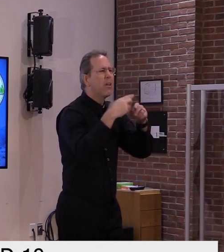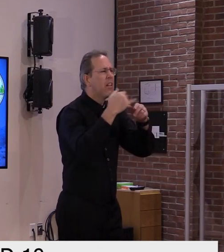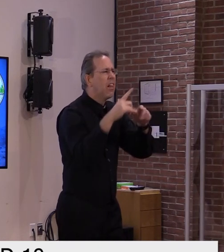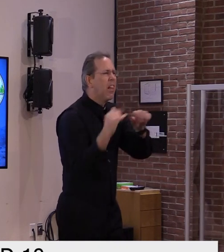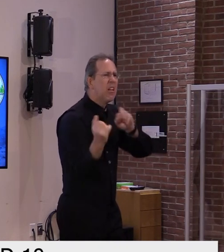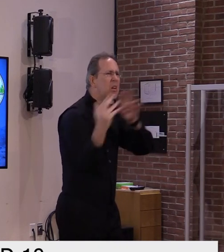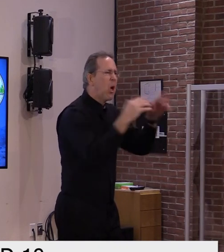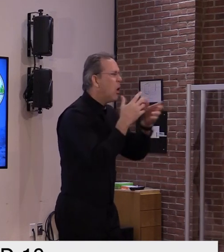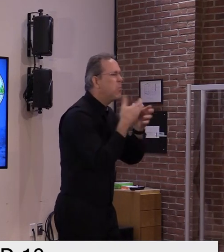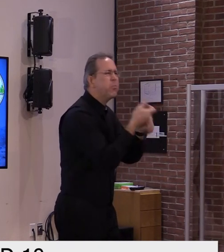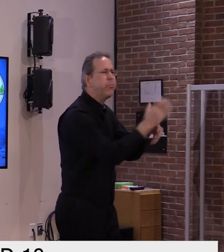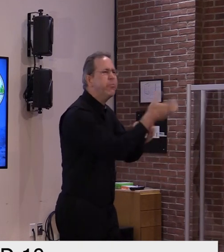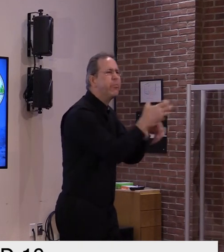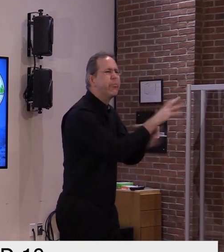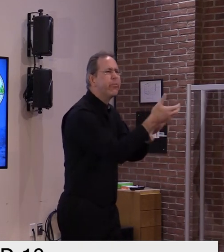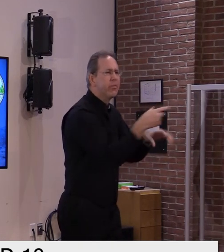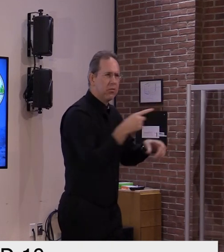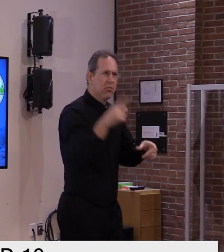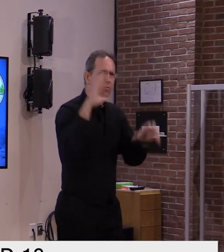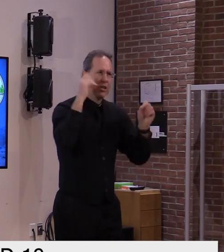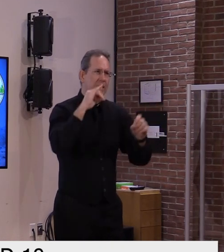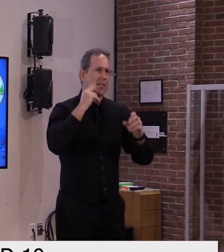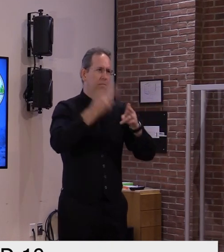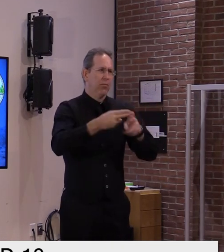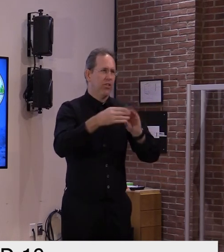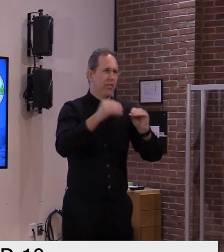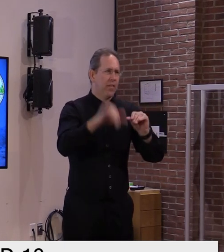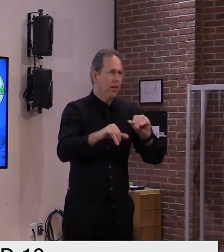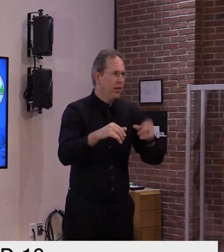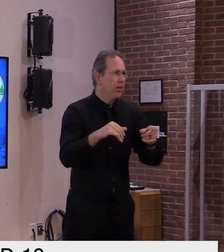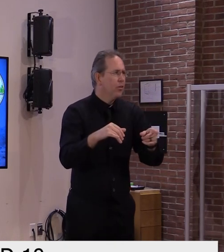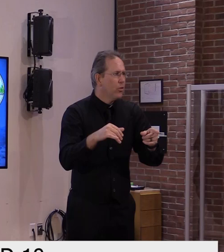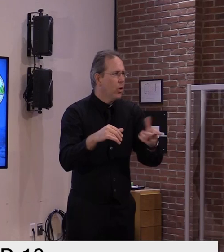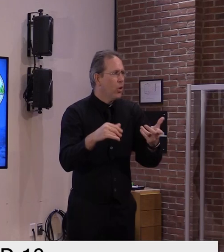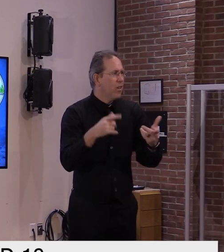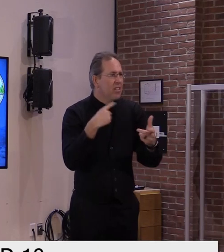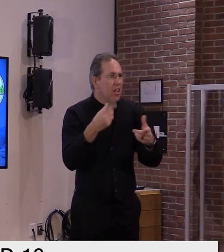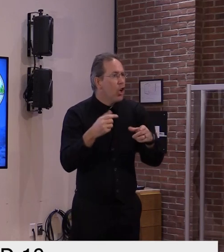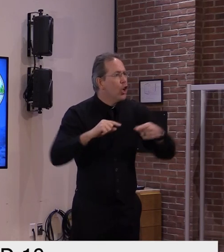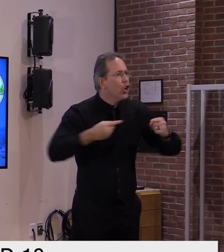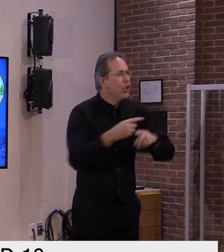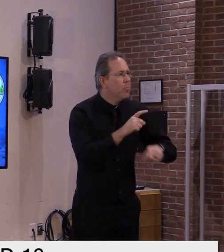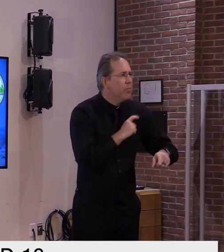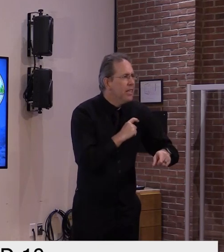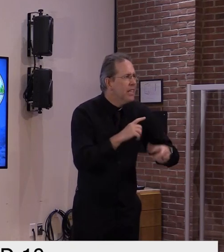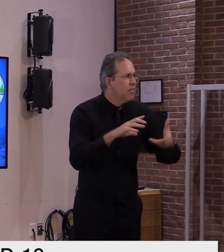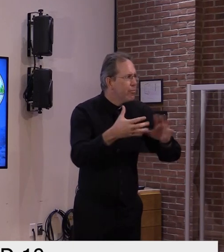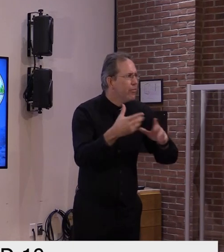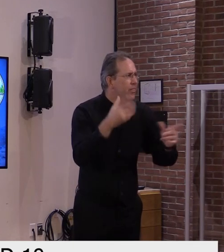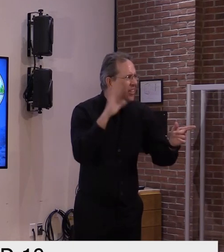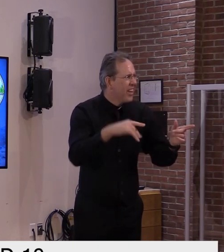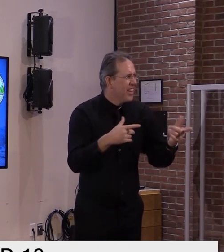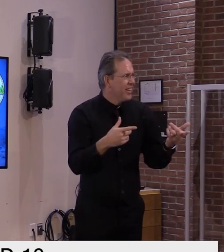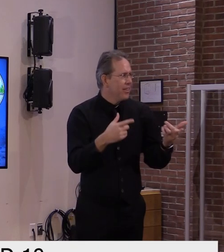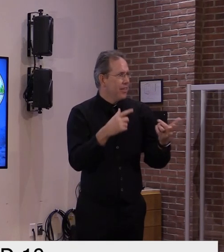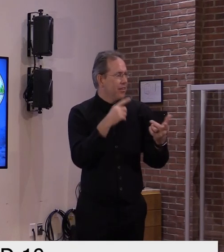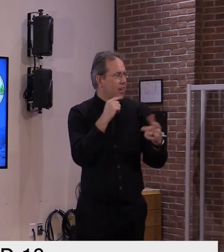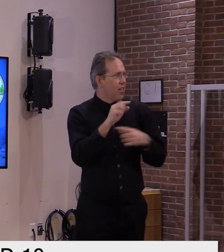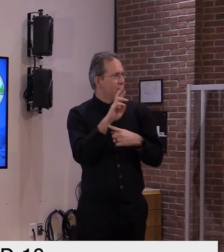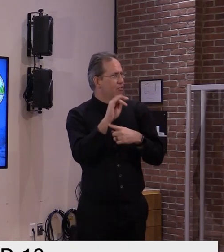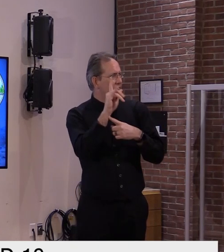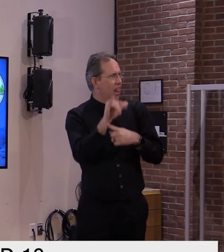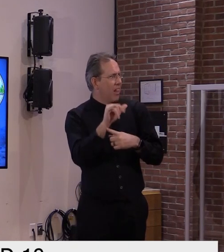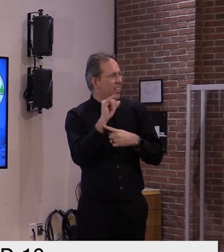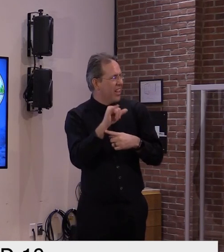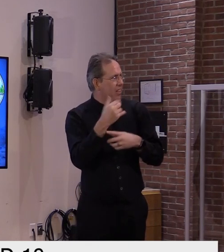Police. Killing one officer in particular. Oh, I saw it. I saw it. So I'm not sure I'm